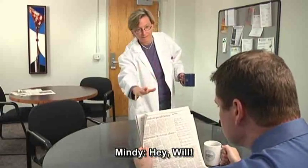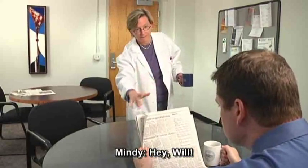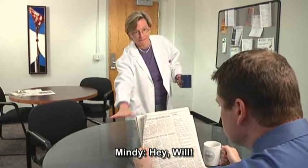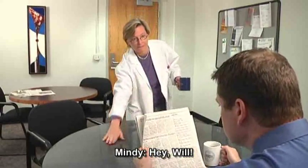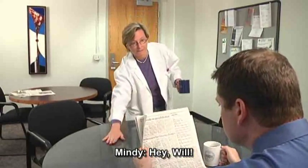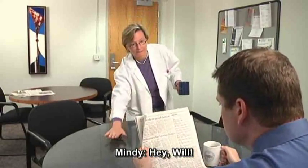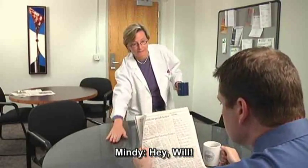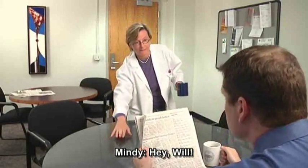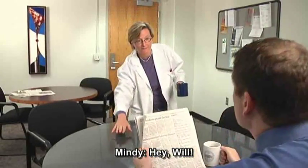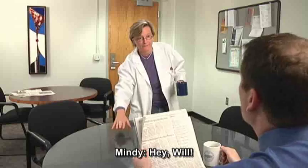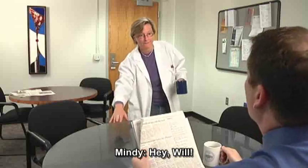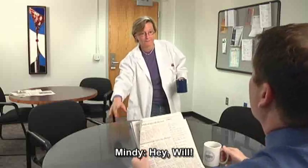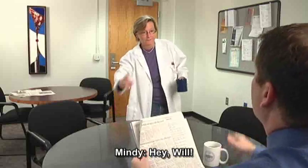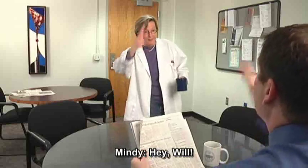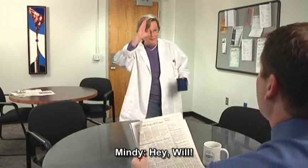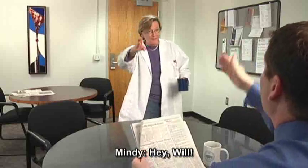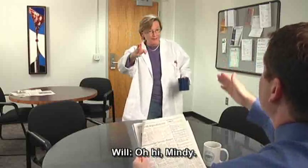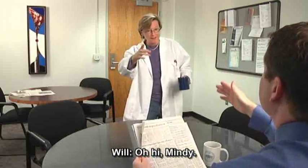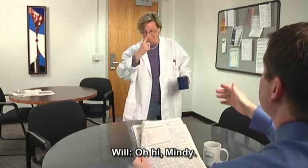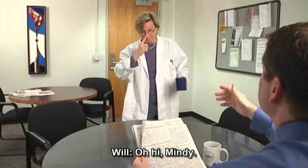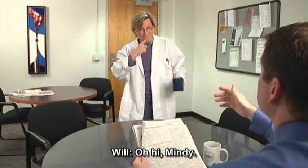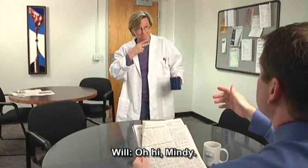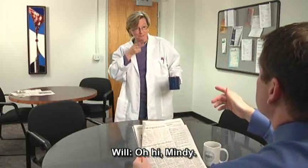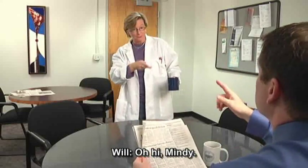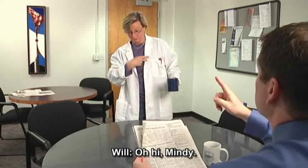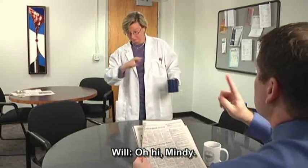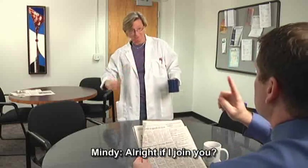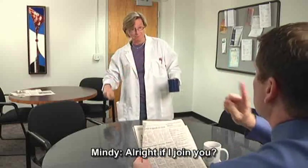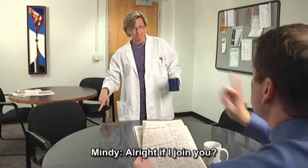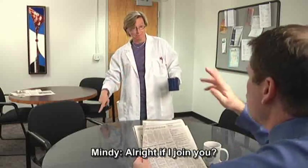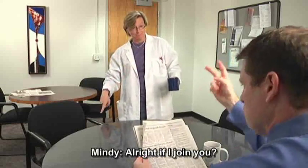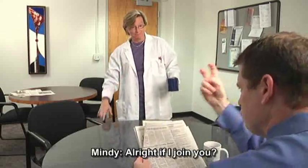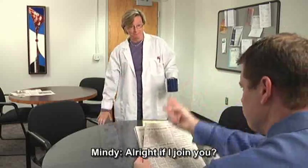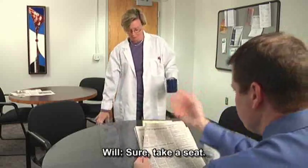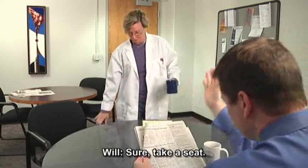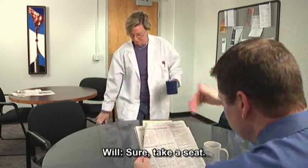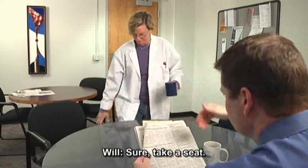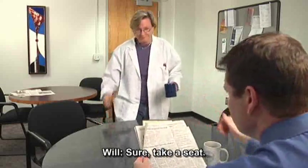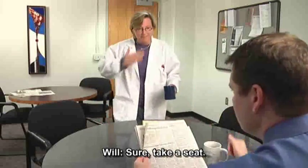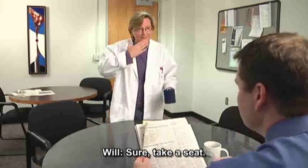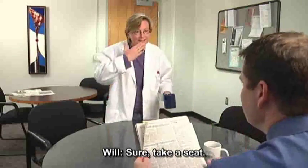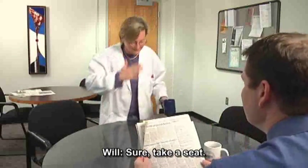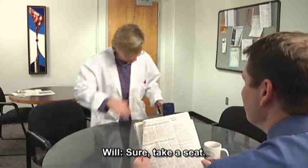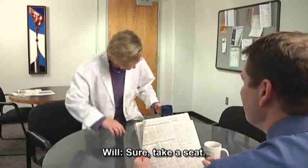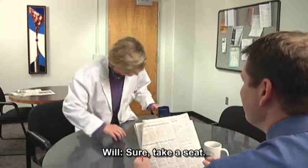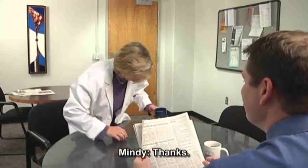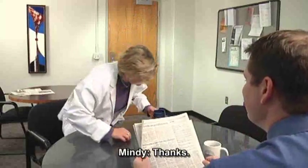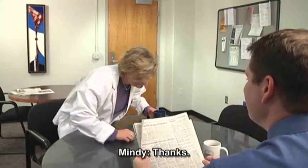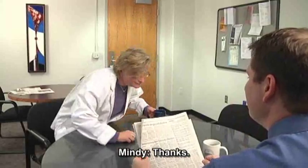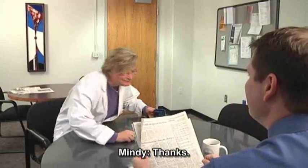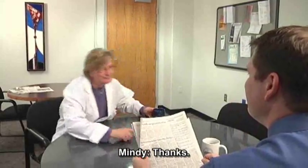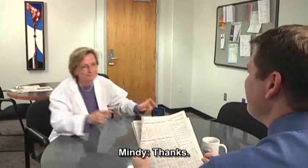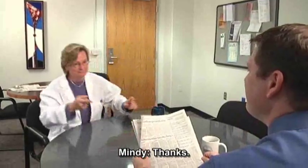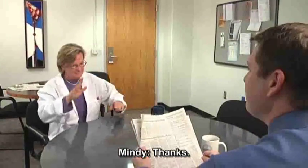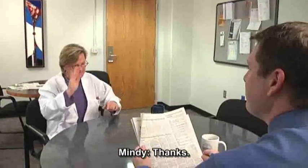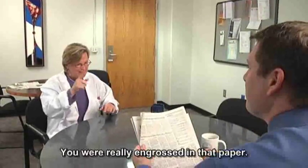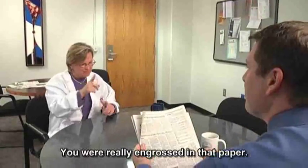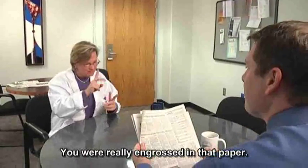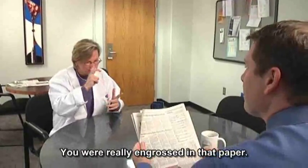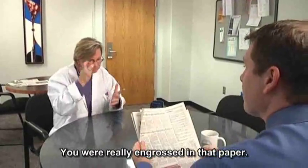Hey. Hey. Hey, Will. hi, Mandy. All right, if I join you? Sure, take a seat. Thanks. You're really engrossed